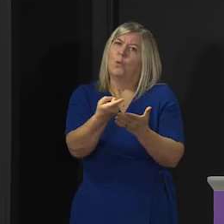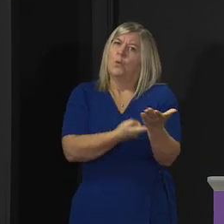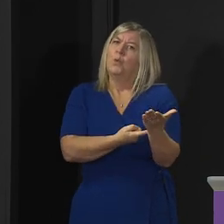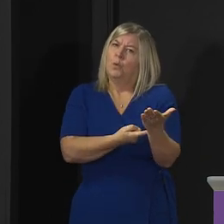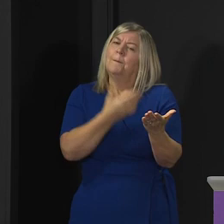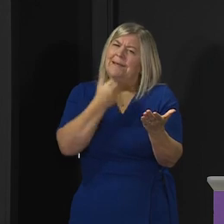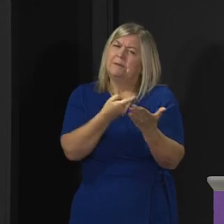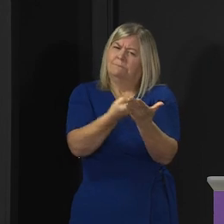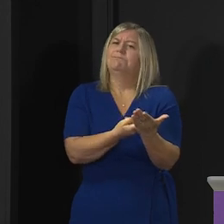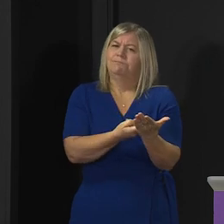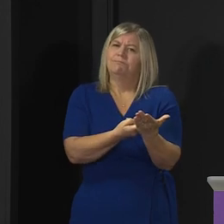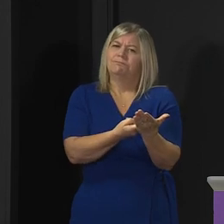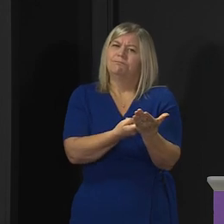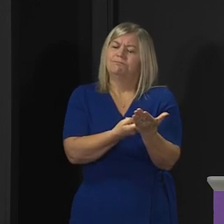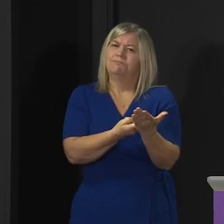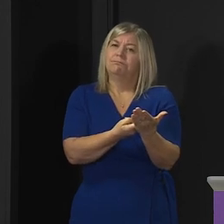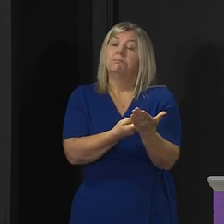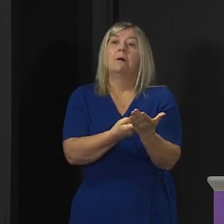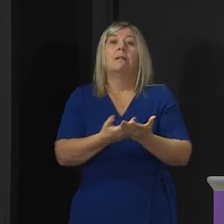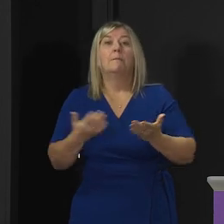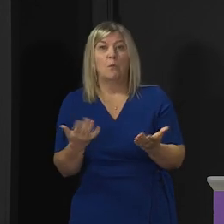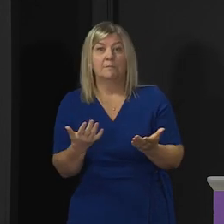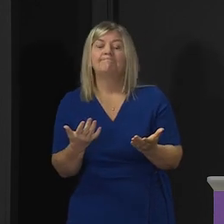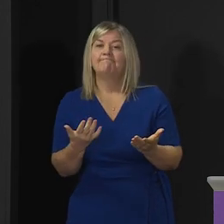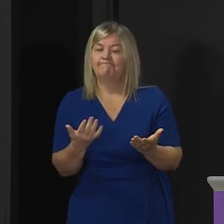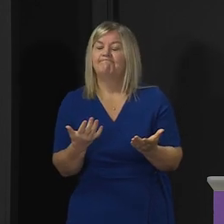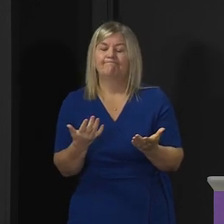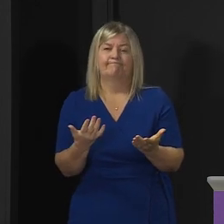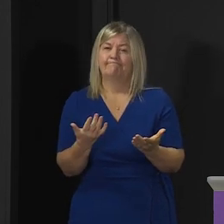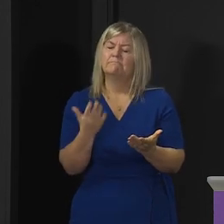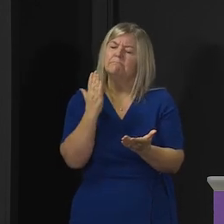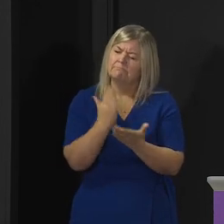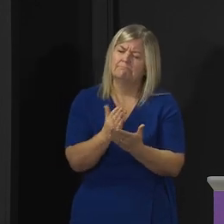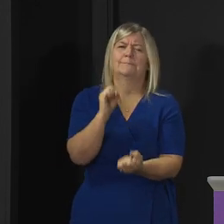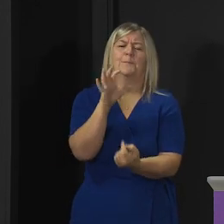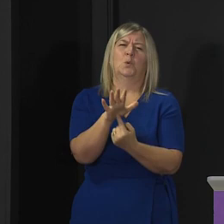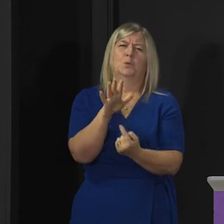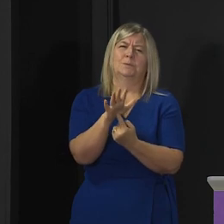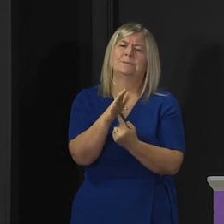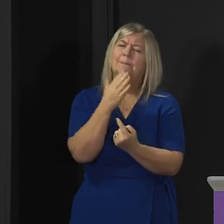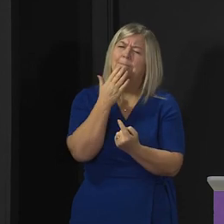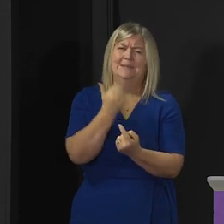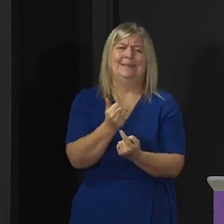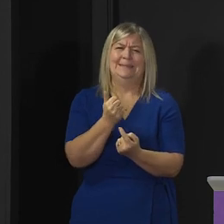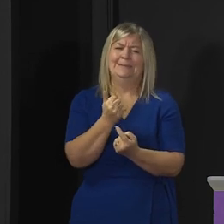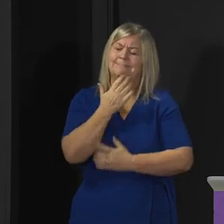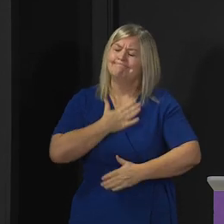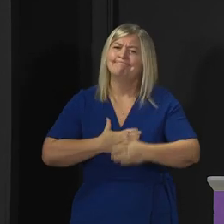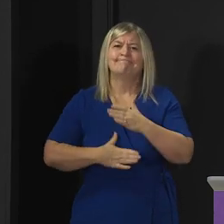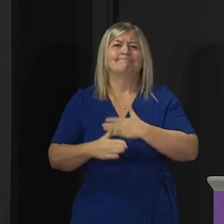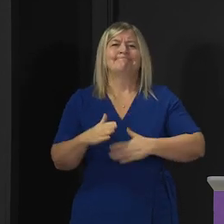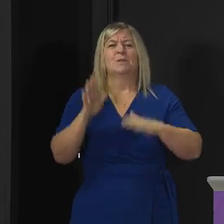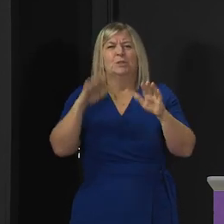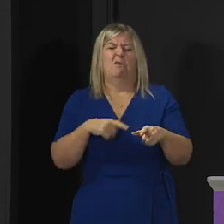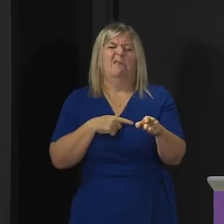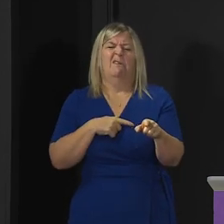always been the case. But at this juncture, I really can't stress that enough. Please don't try to put your own twist on